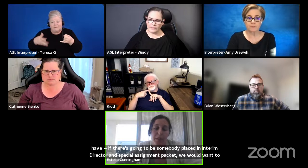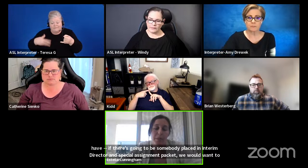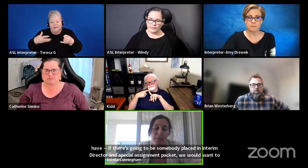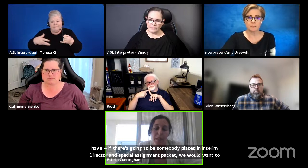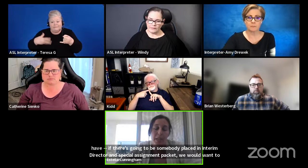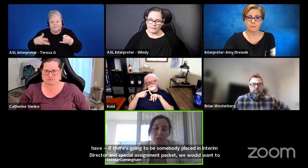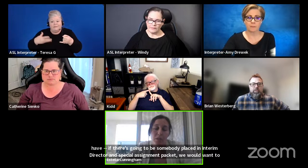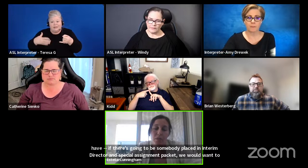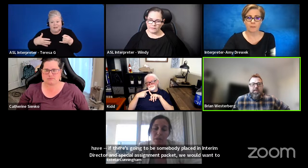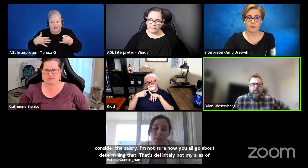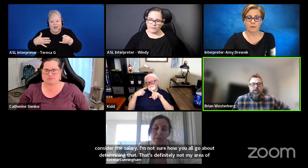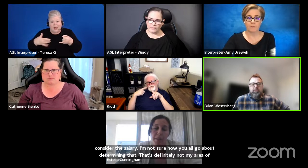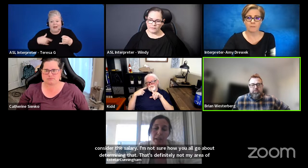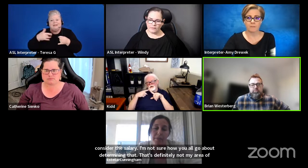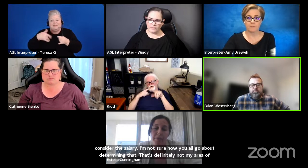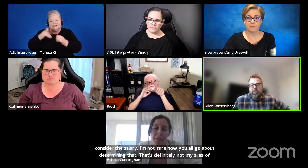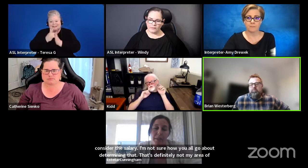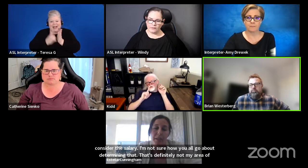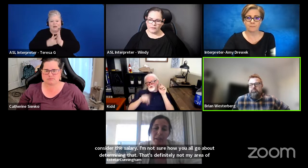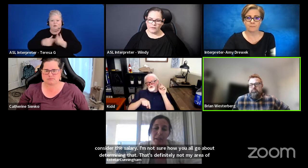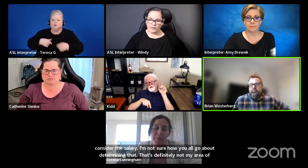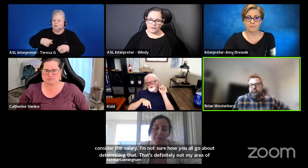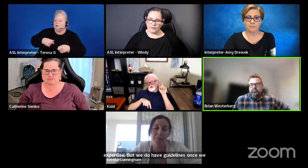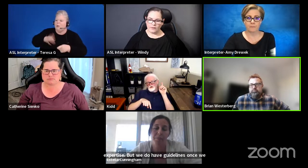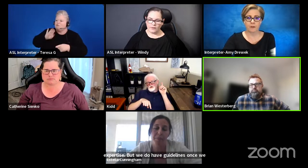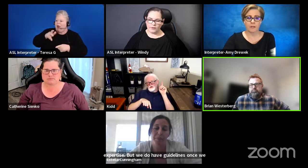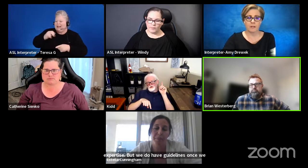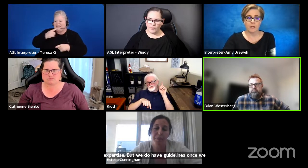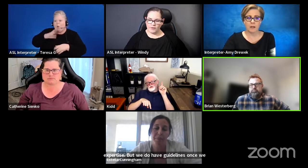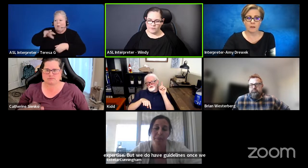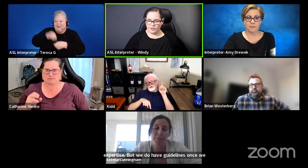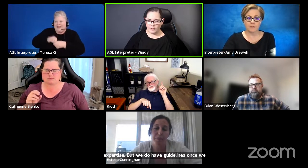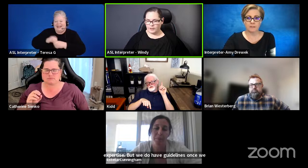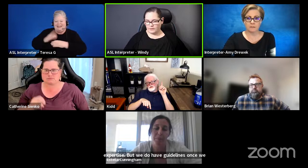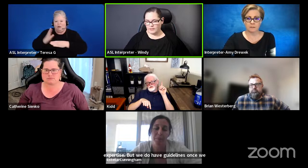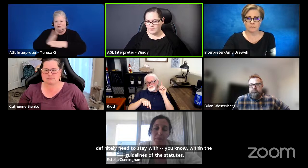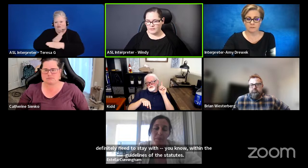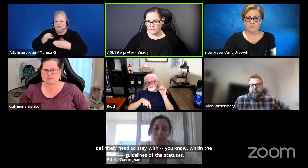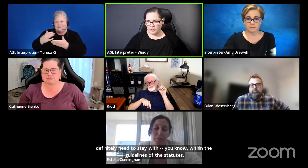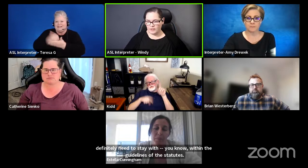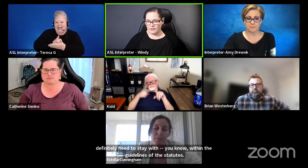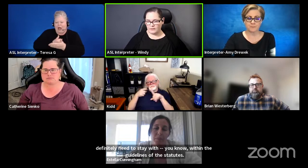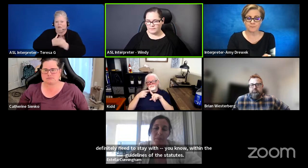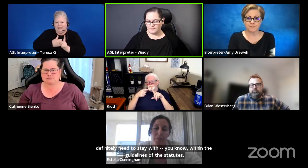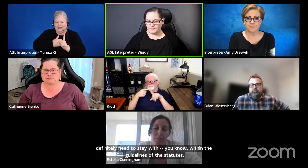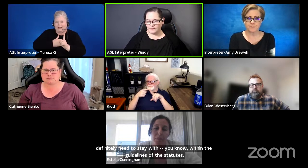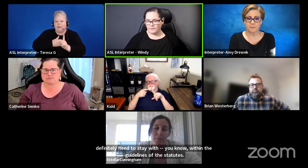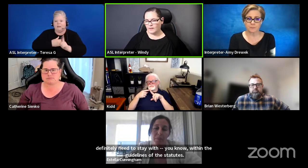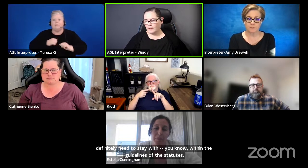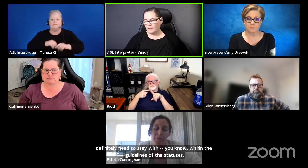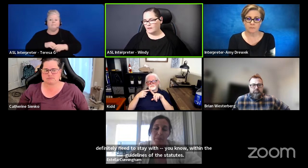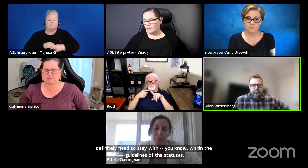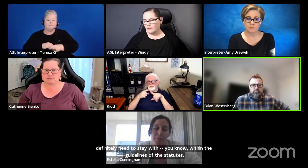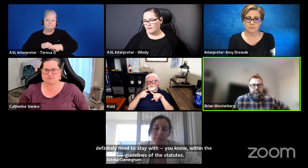the statutes. Within the salary range. Yeah. Yeah. Point of order, This Commissioner Kidd.